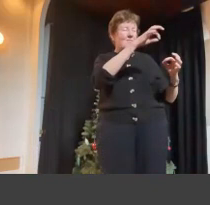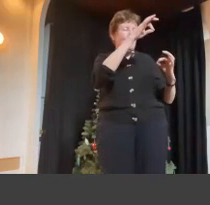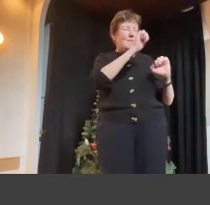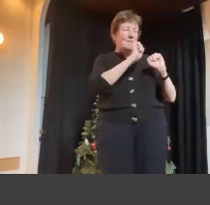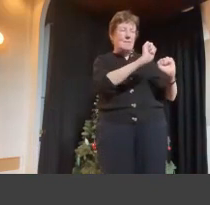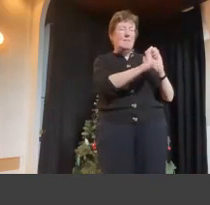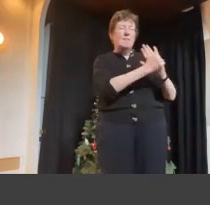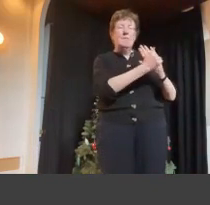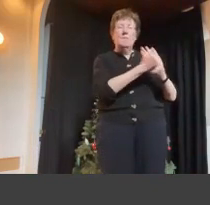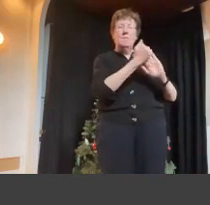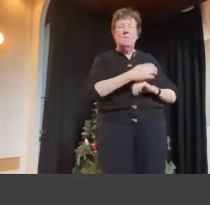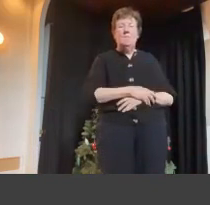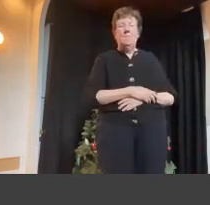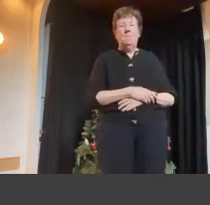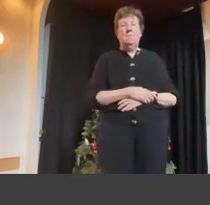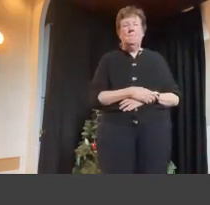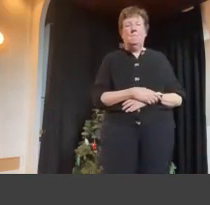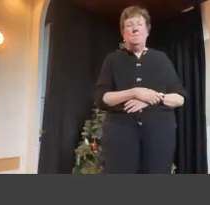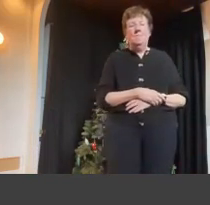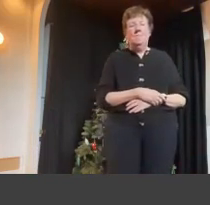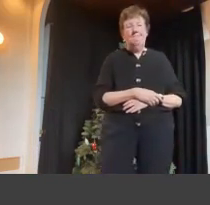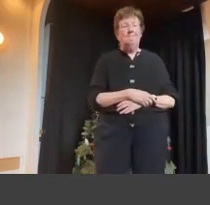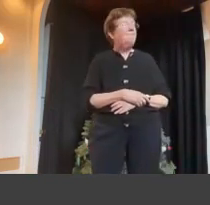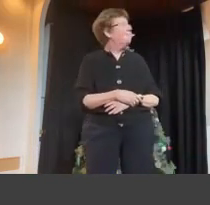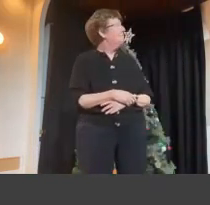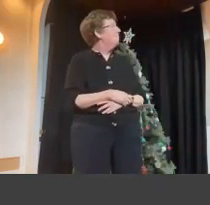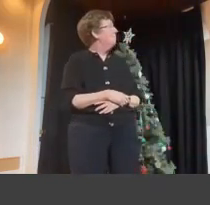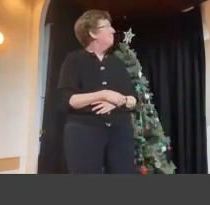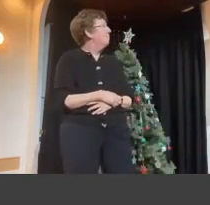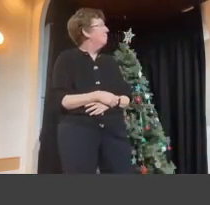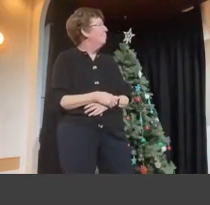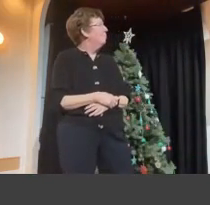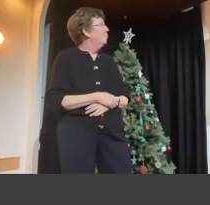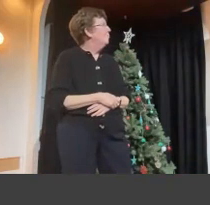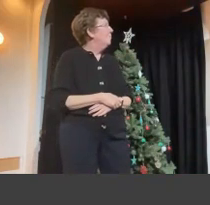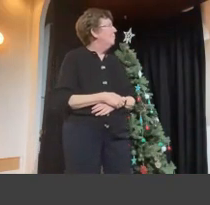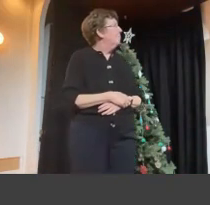in schools and to have them as qualified individuals.